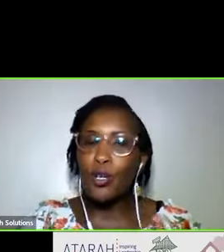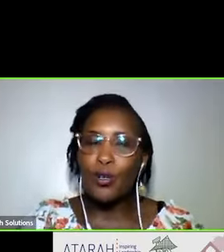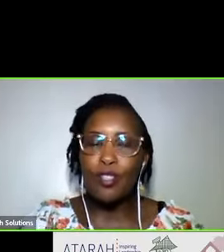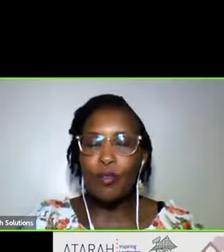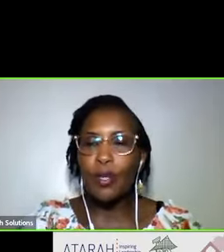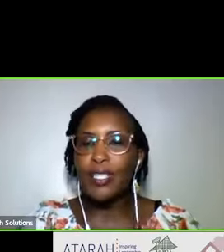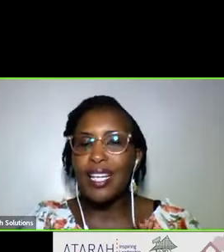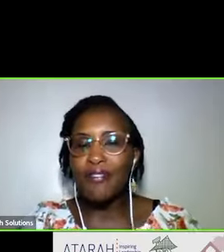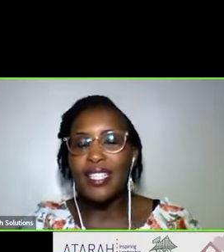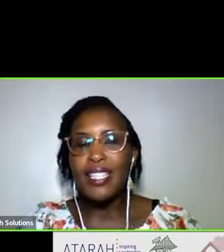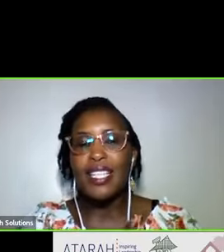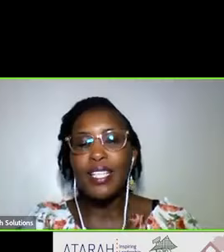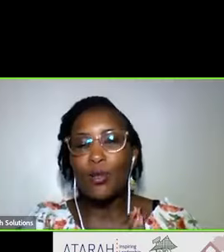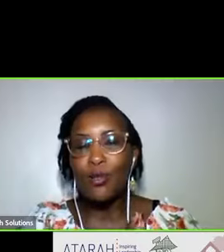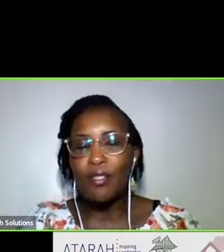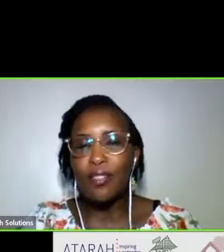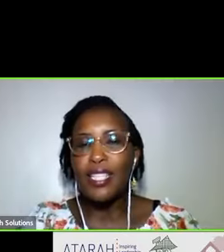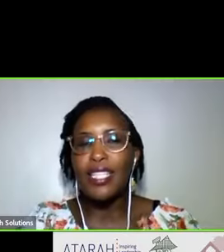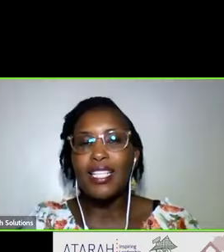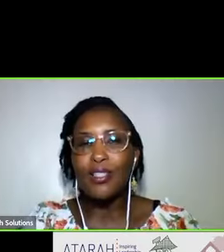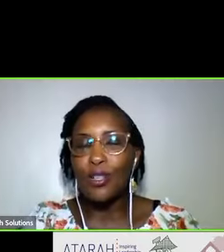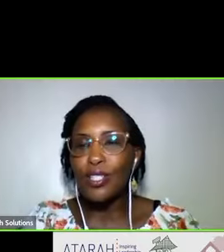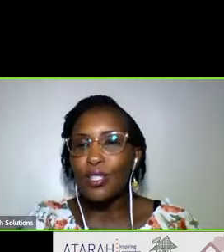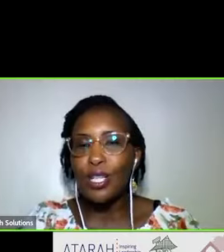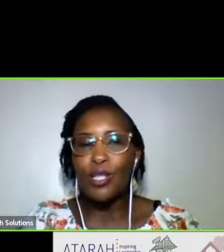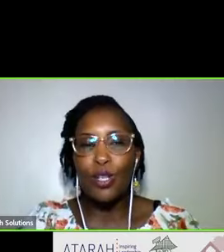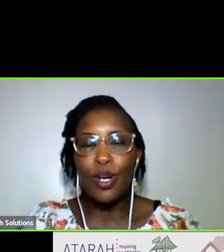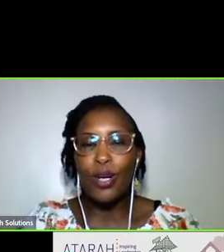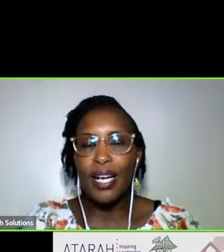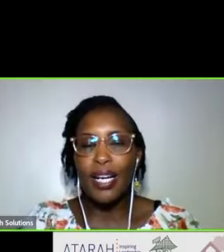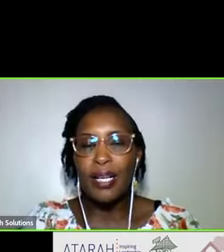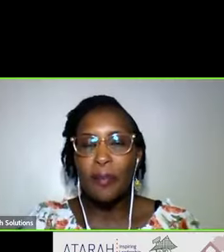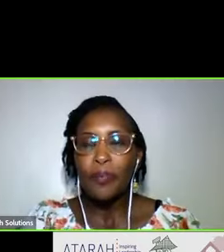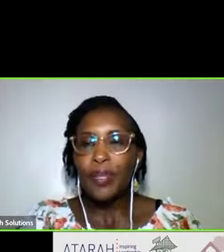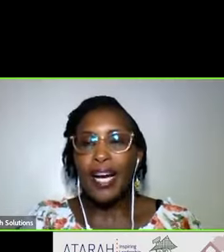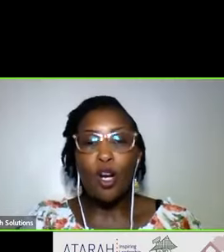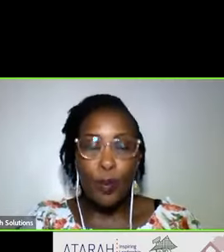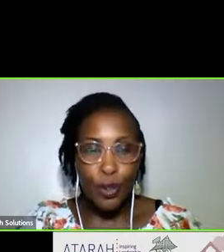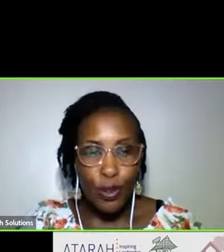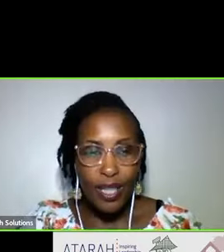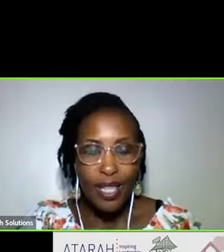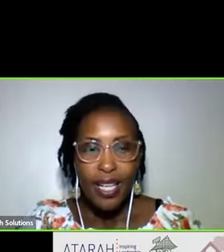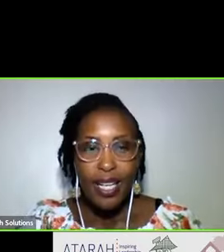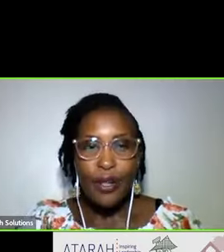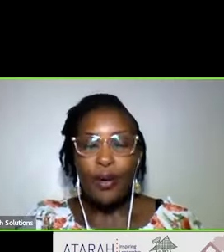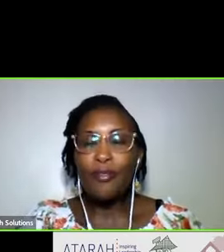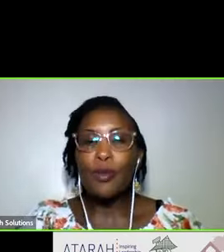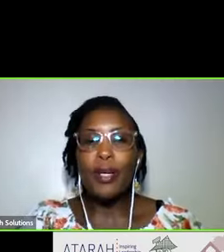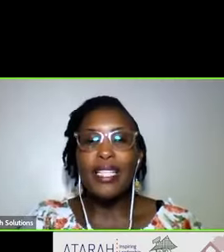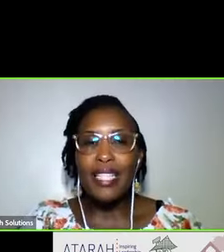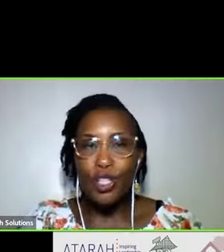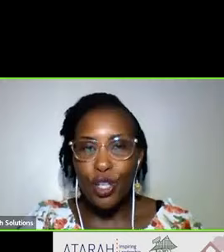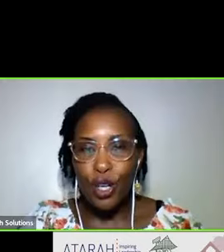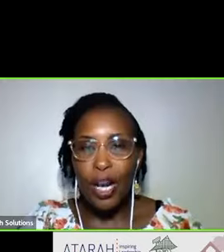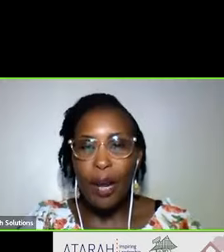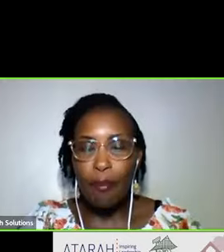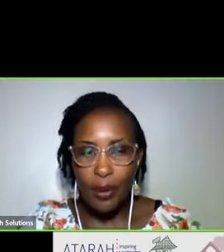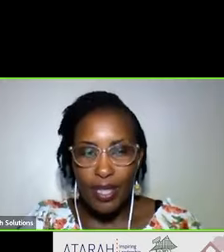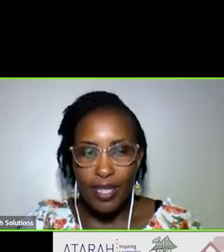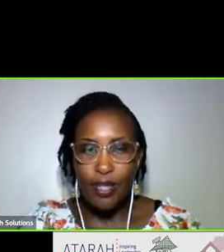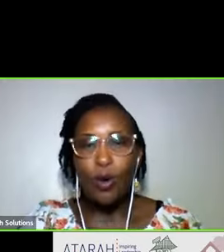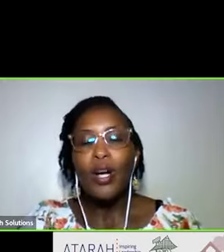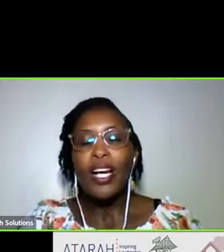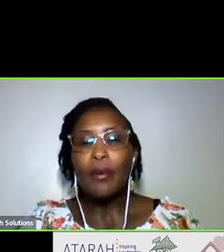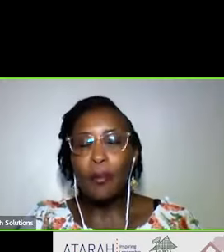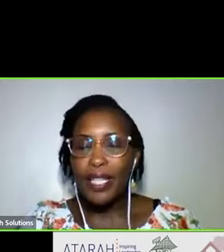sure that you're inclusive, because diversity and inclusivity is it's no longer an option. You have to be intentional